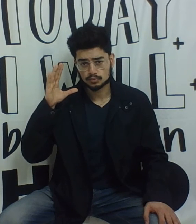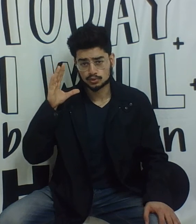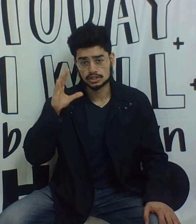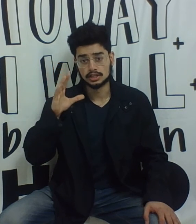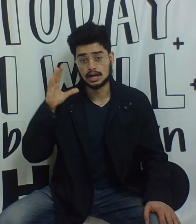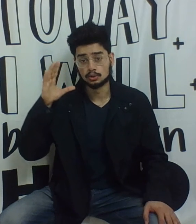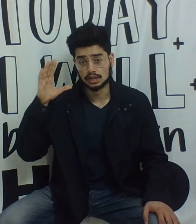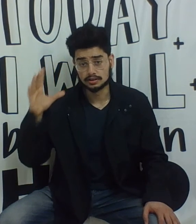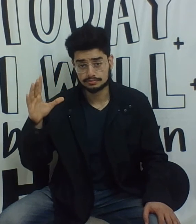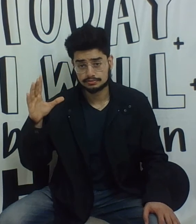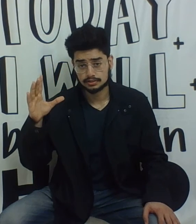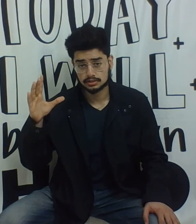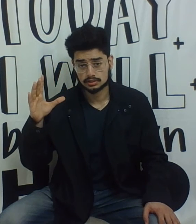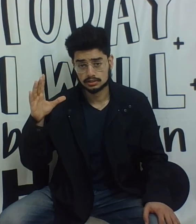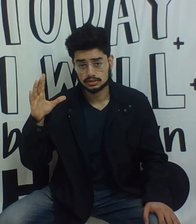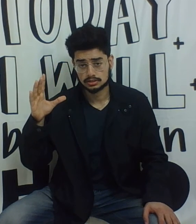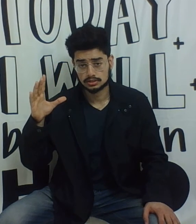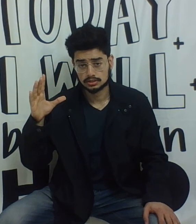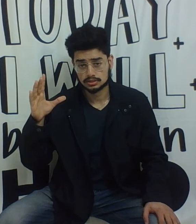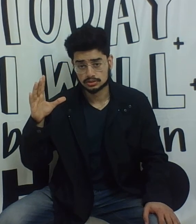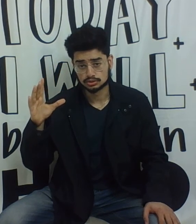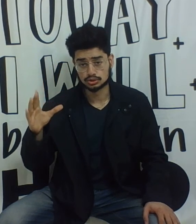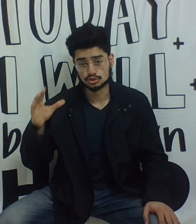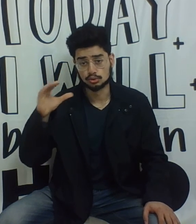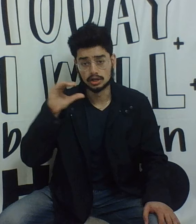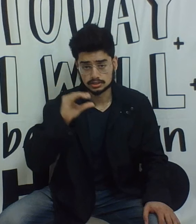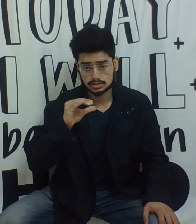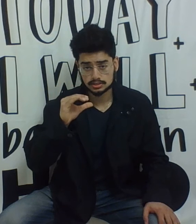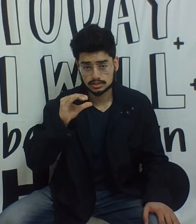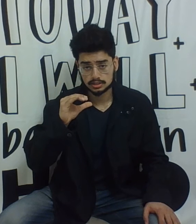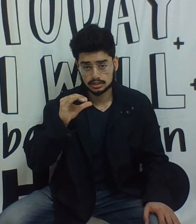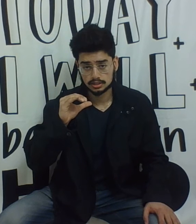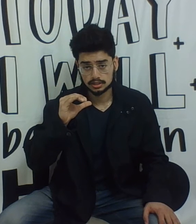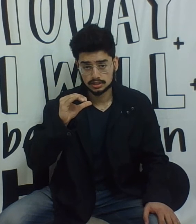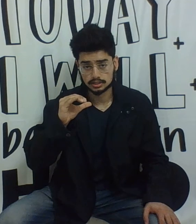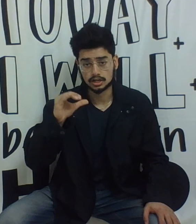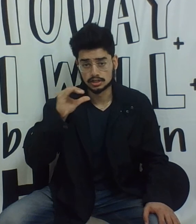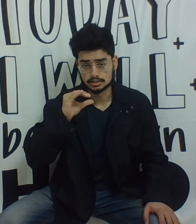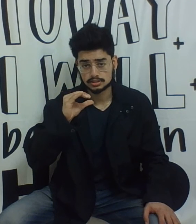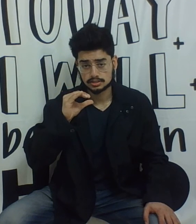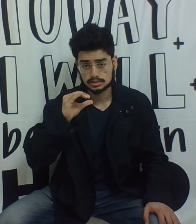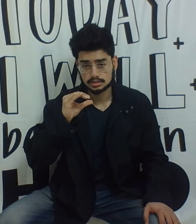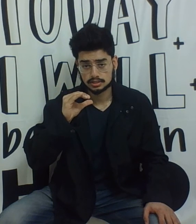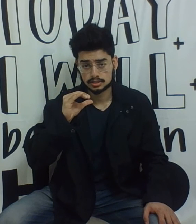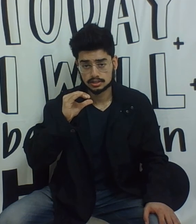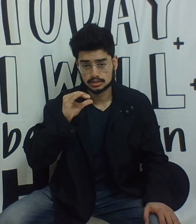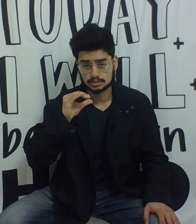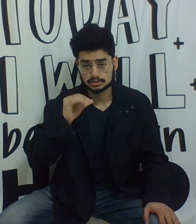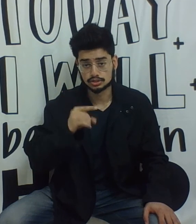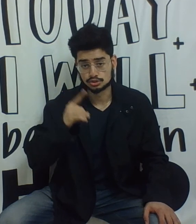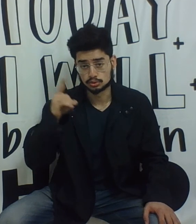we should allow life to control us, not us to control